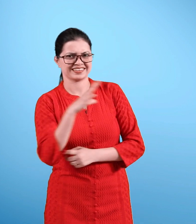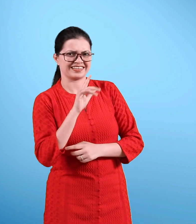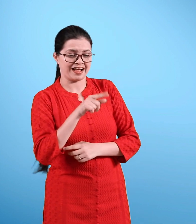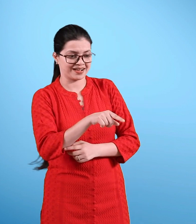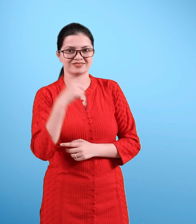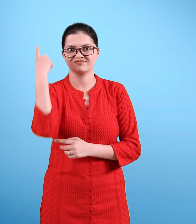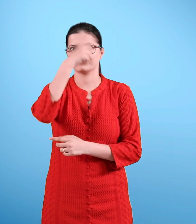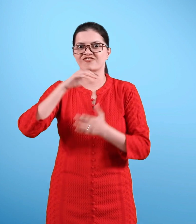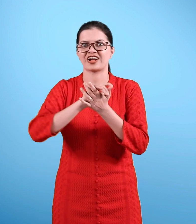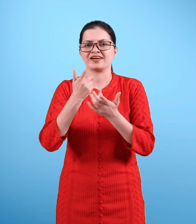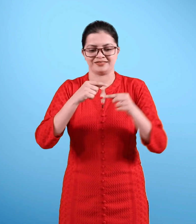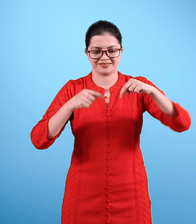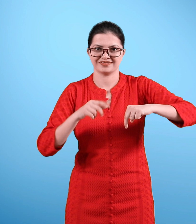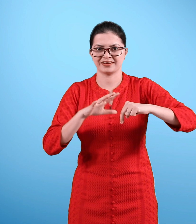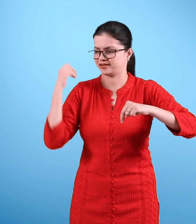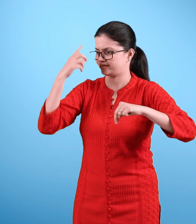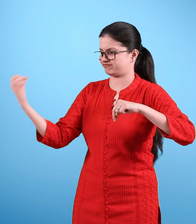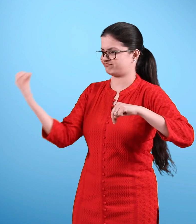Thus, the shadow can be seen only on a screen.